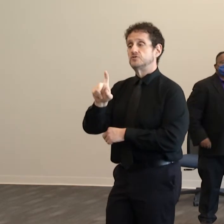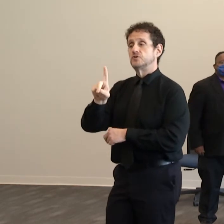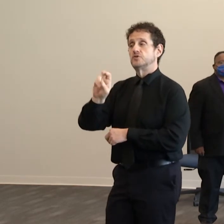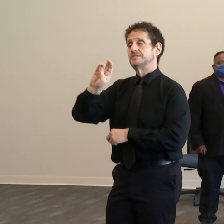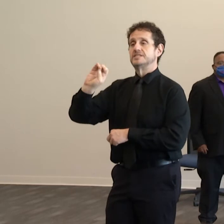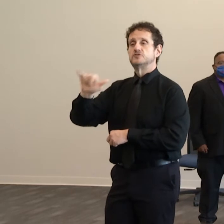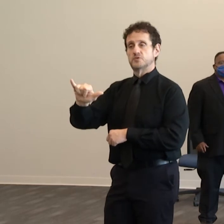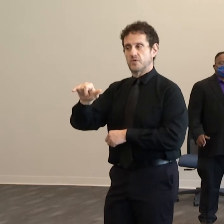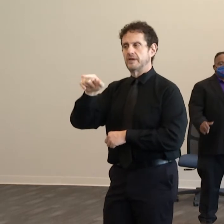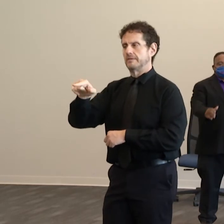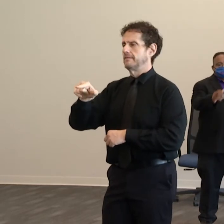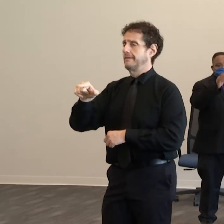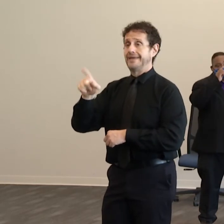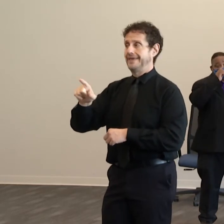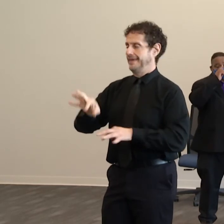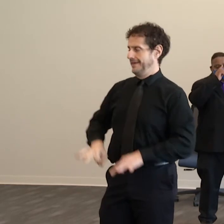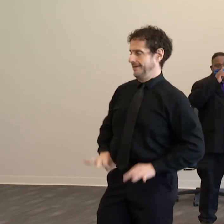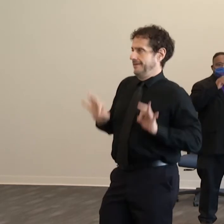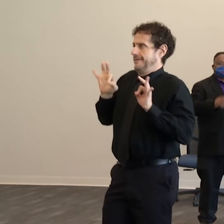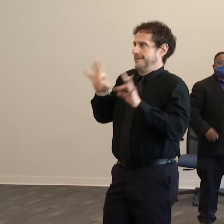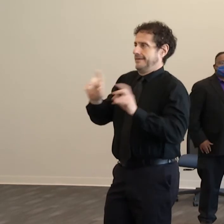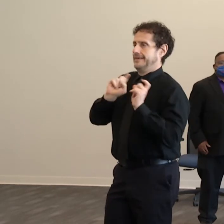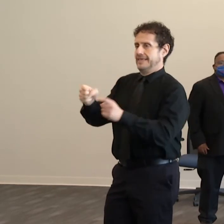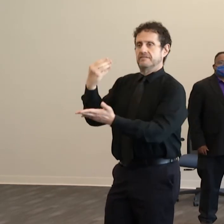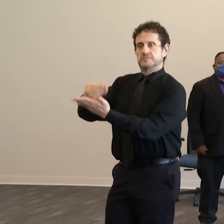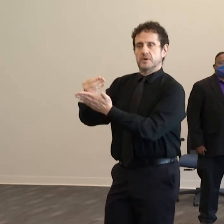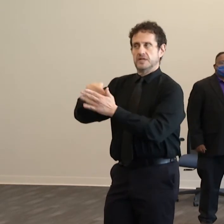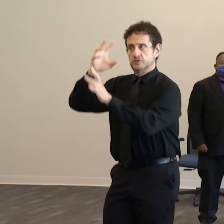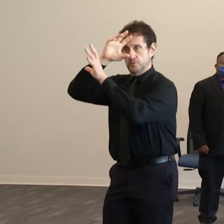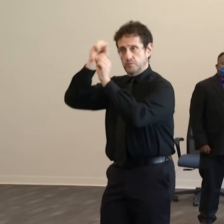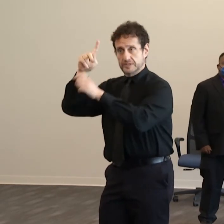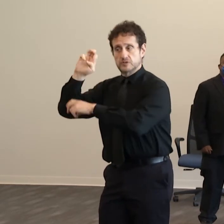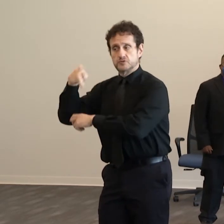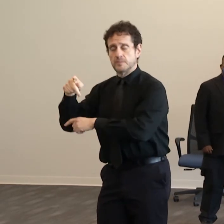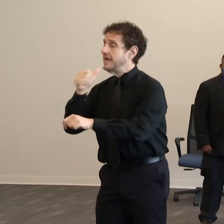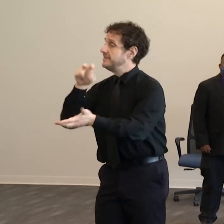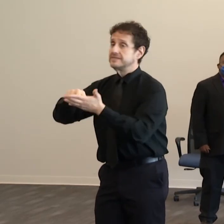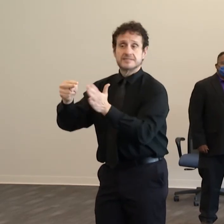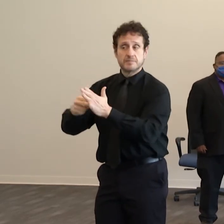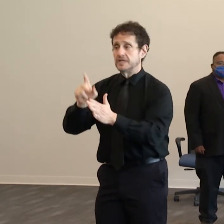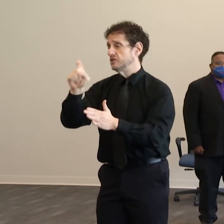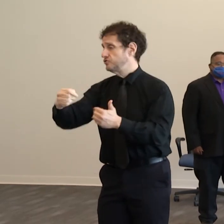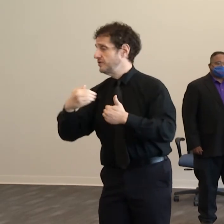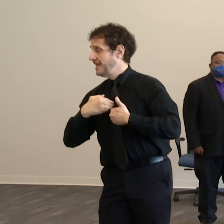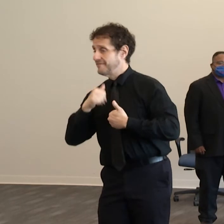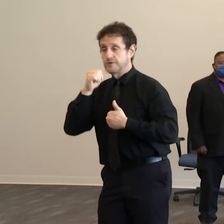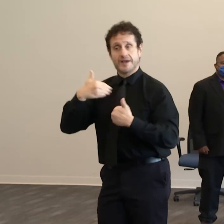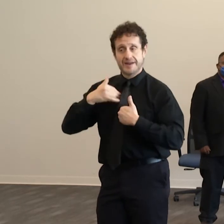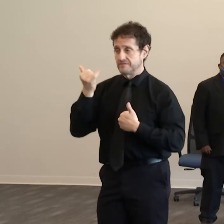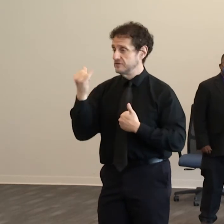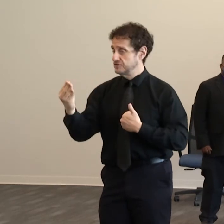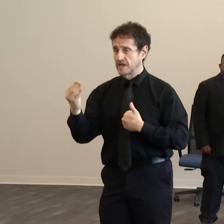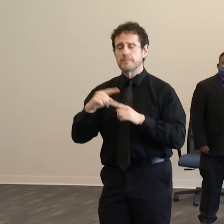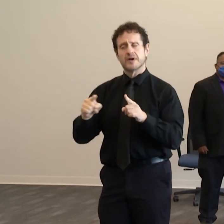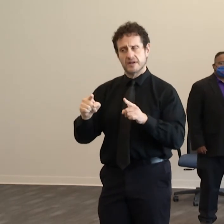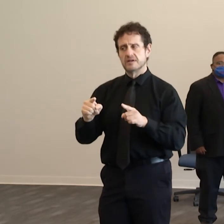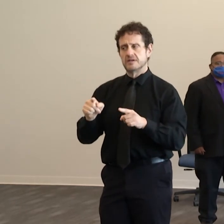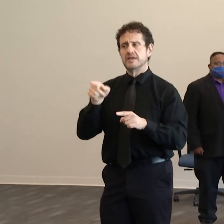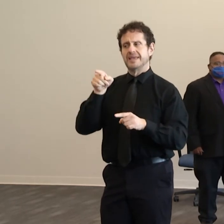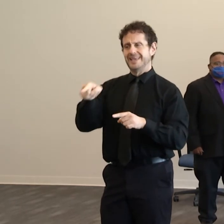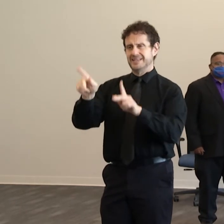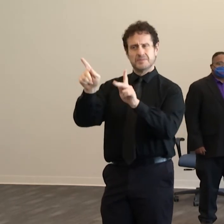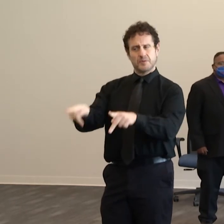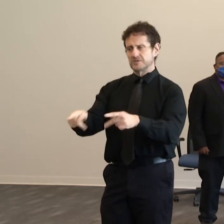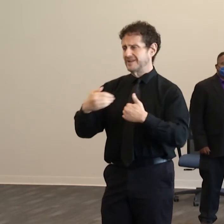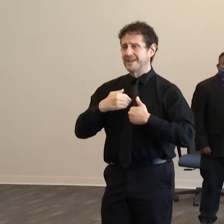to President Donald Trump. That doesn't qualify him or disqualify him from an appointment in the administration. But he also is a person